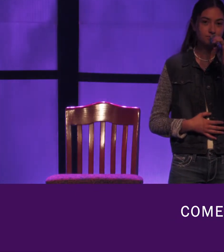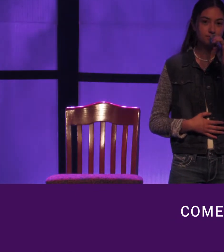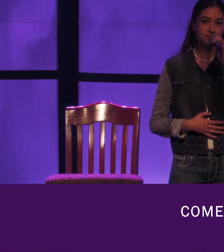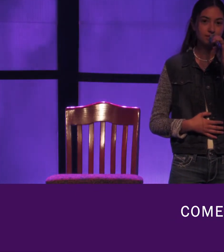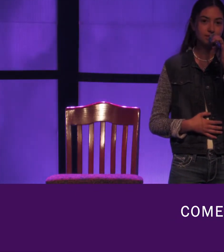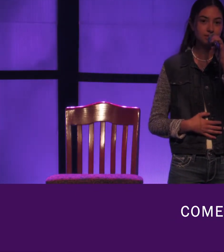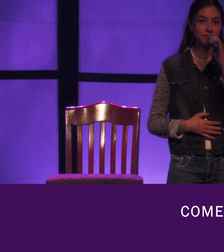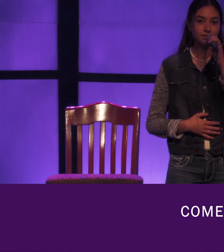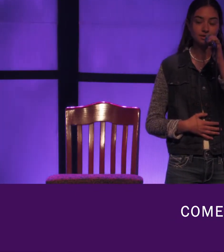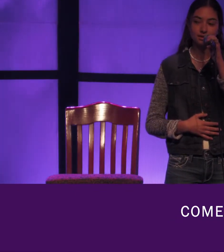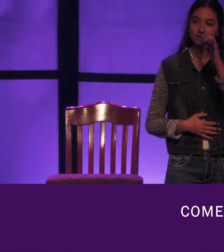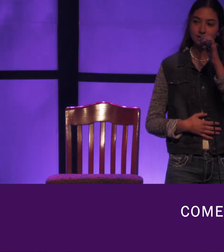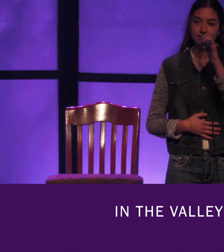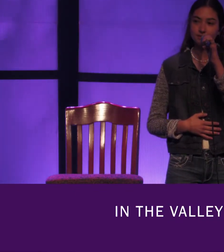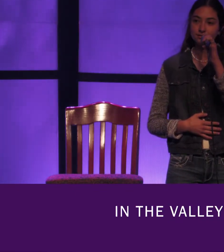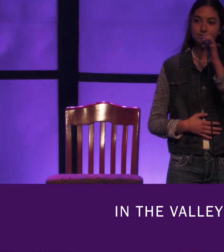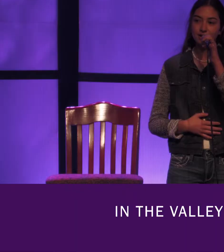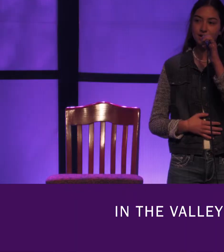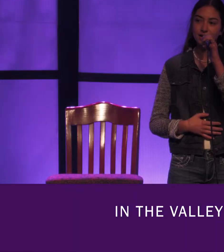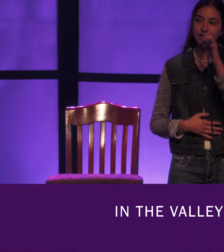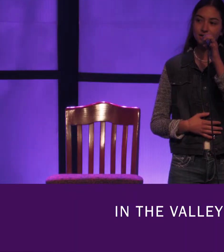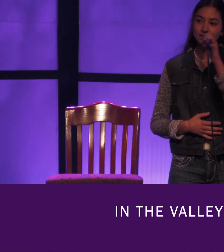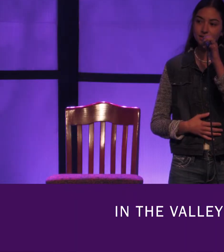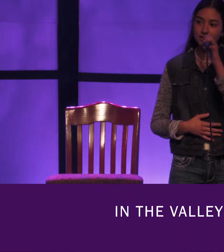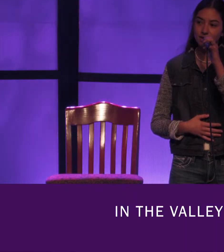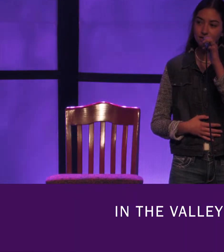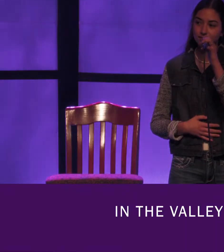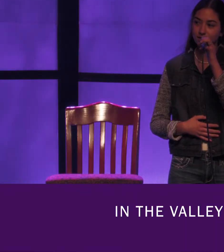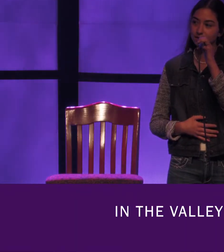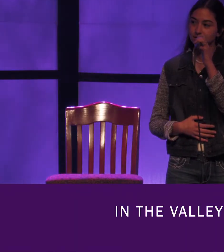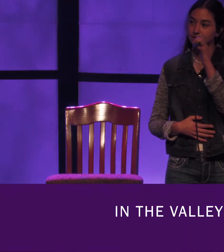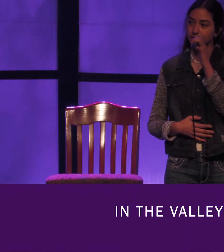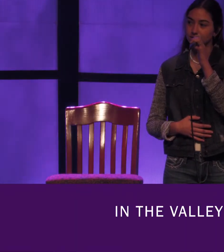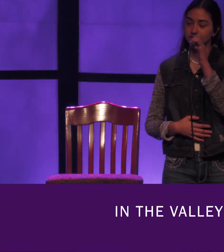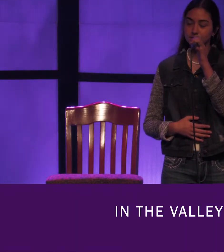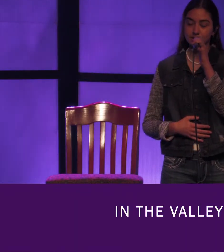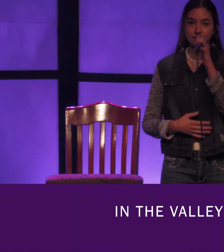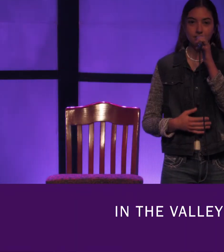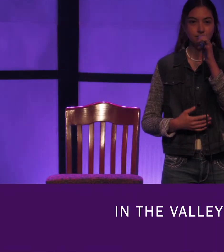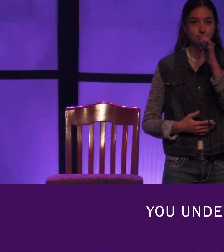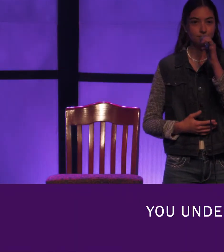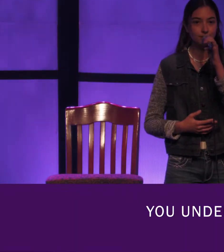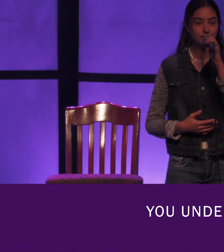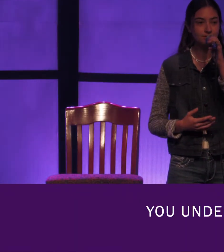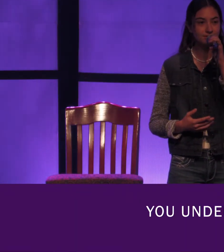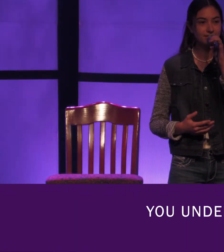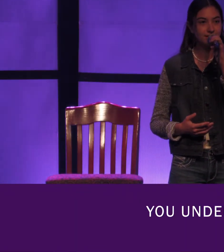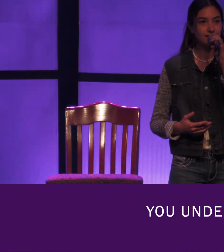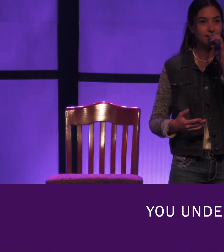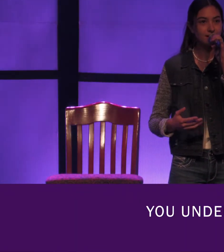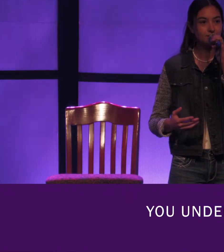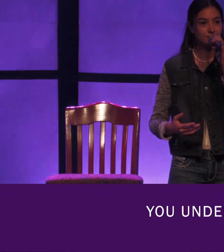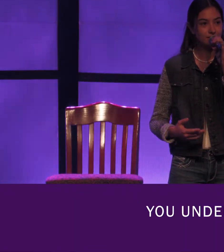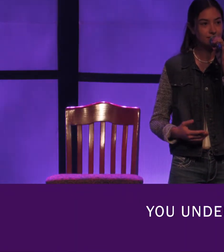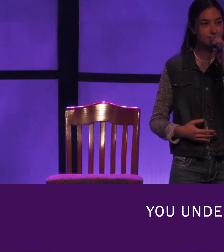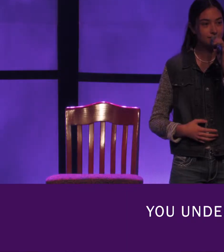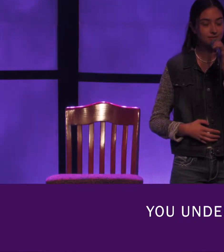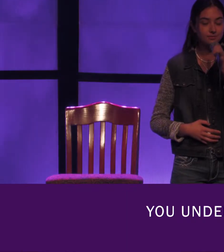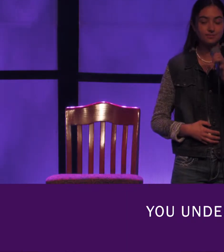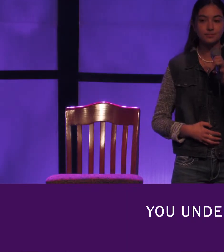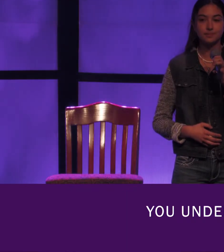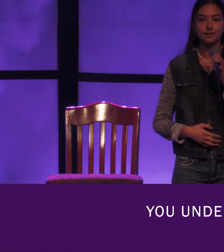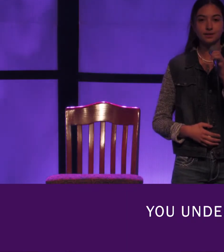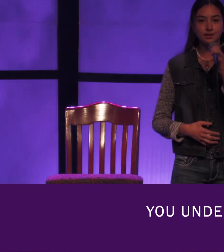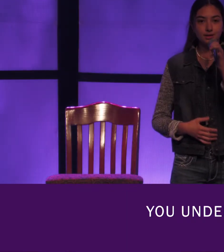Come to me in the valley of unknowns. You understand